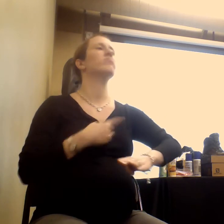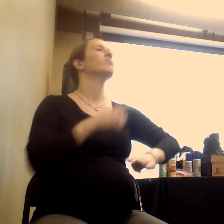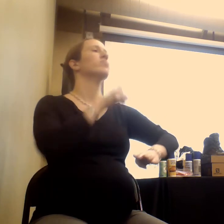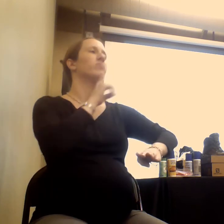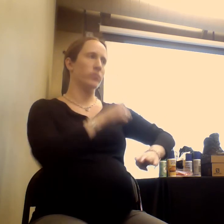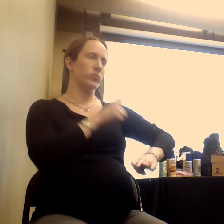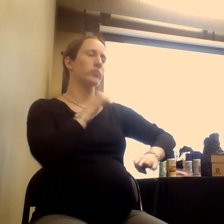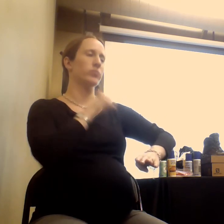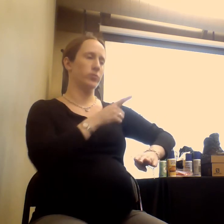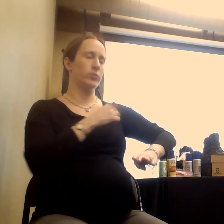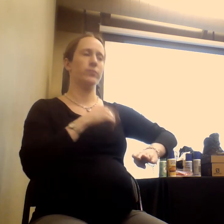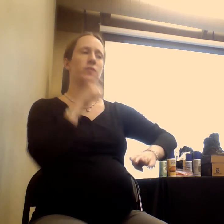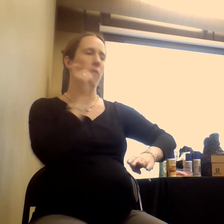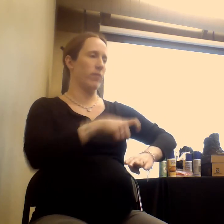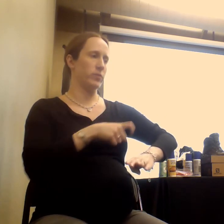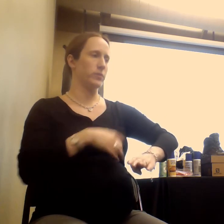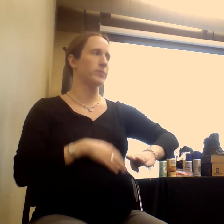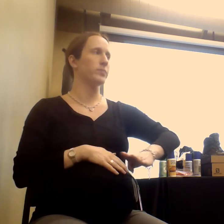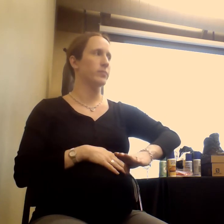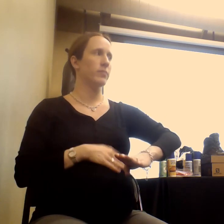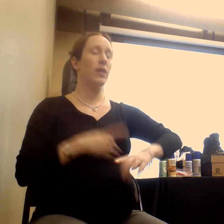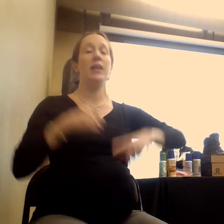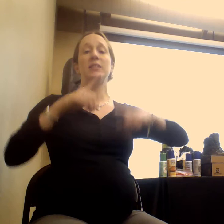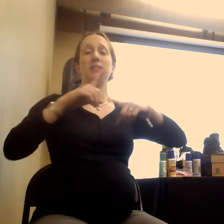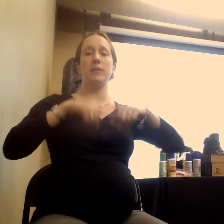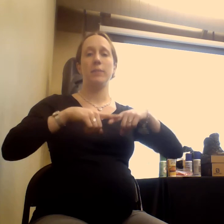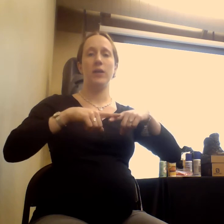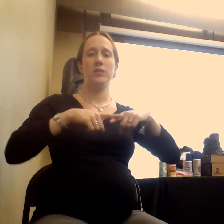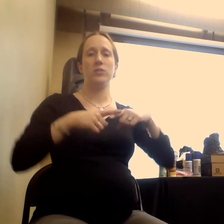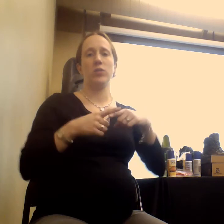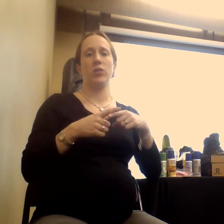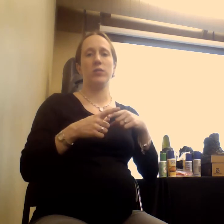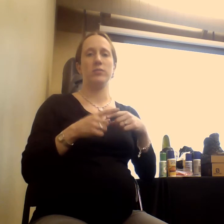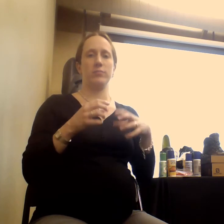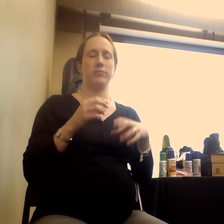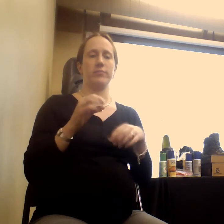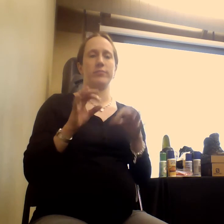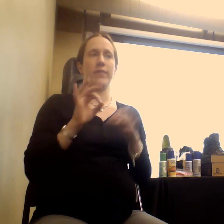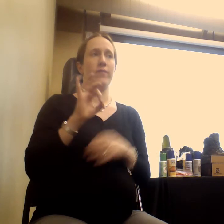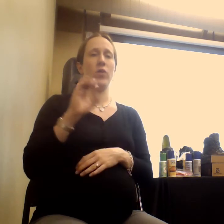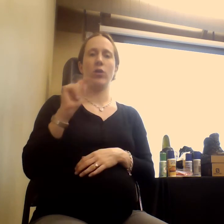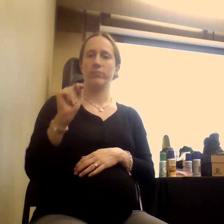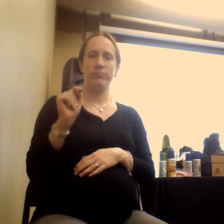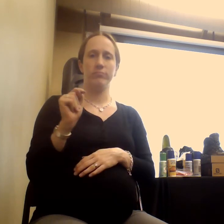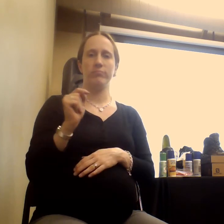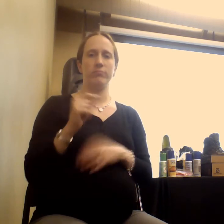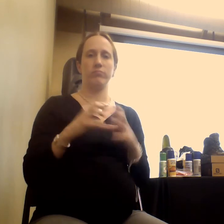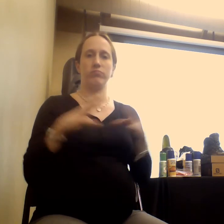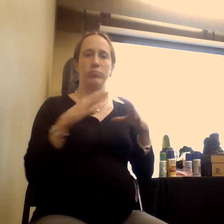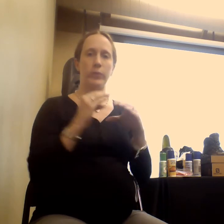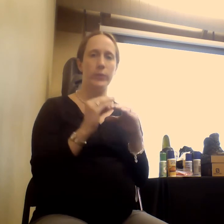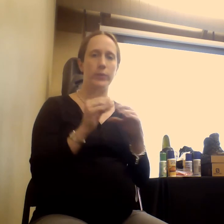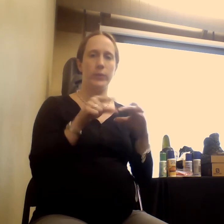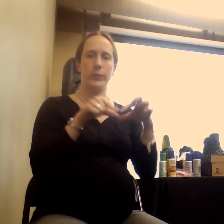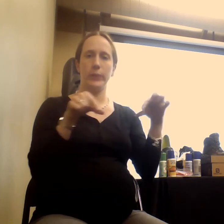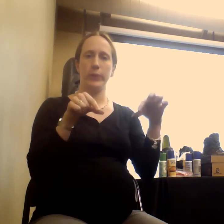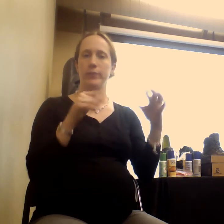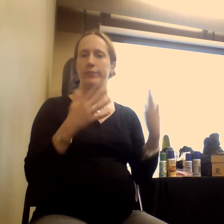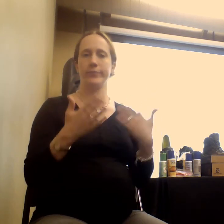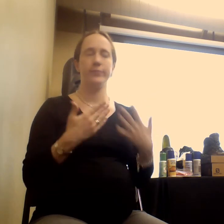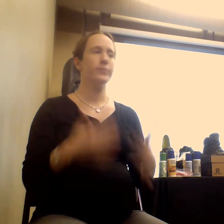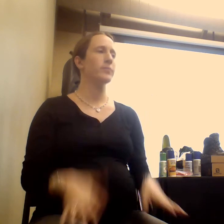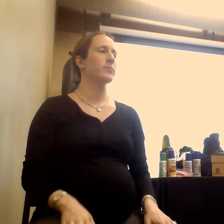too. Different size volume feet. So let's go ahead and stand up, just do 1 or 2 things so you can